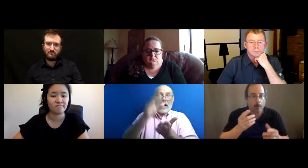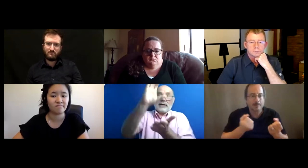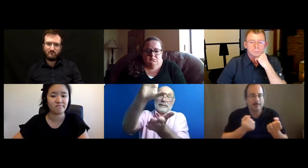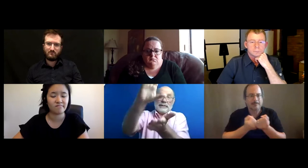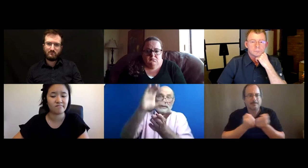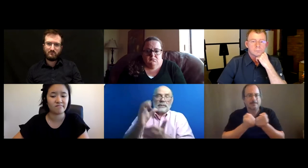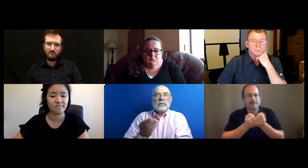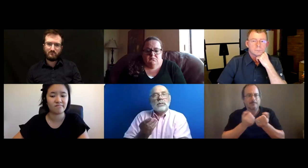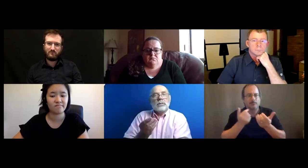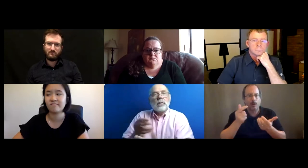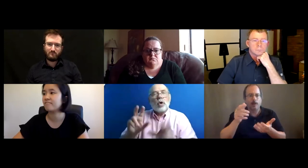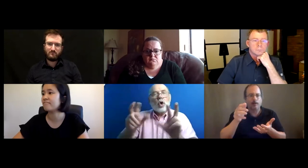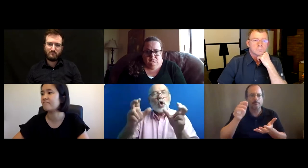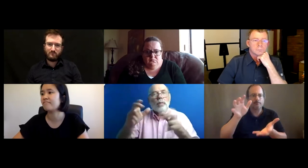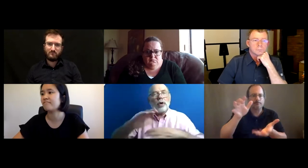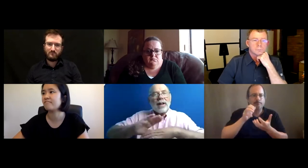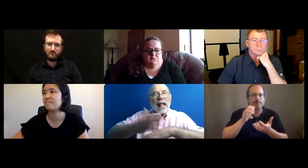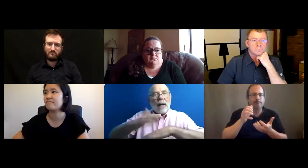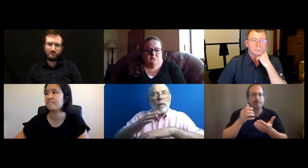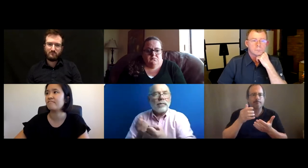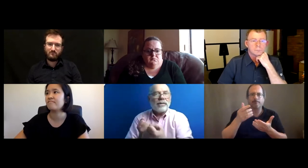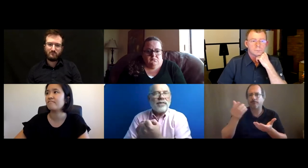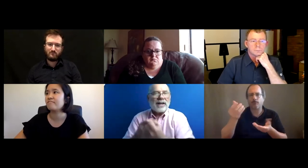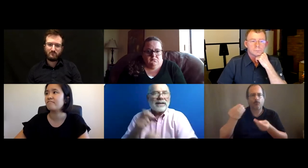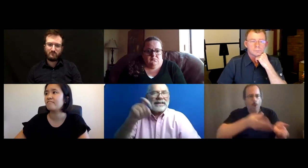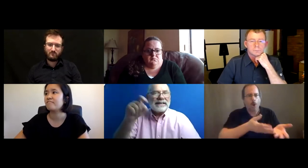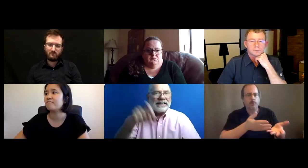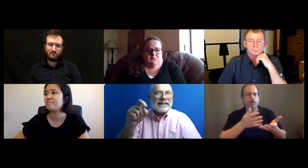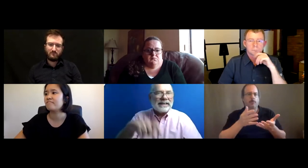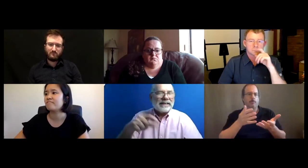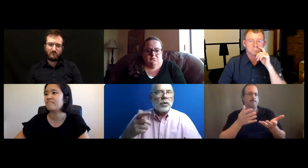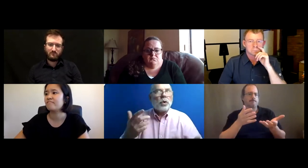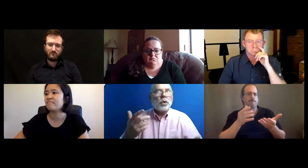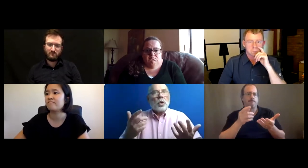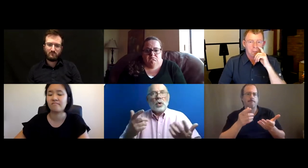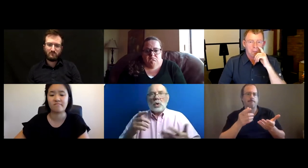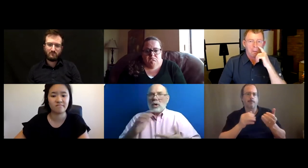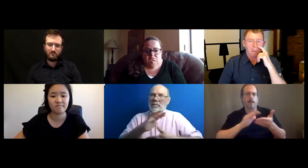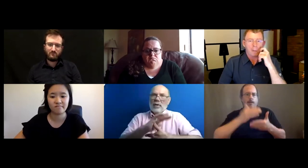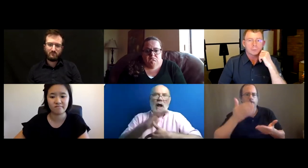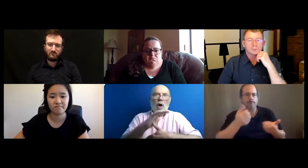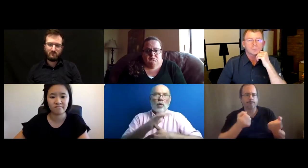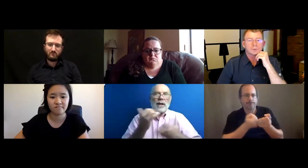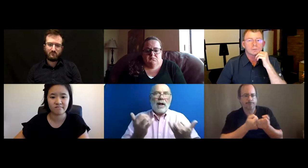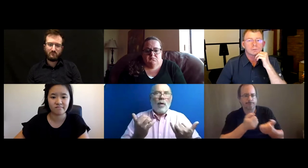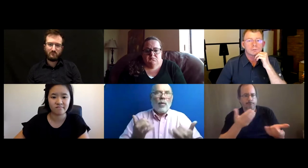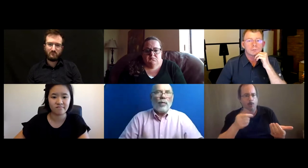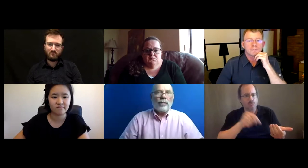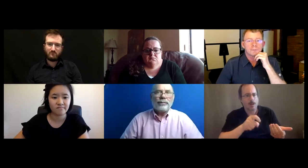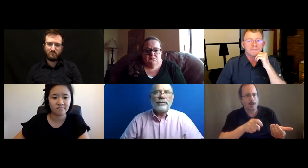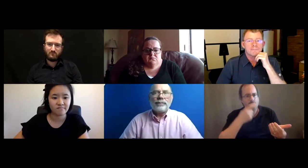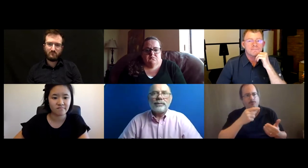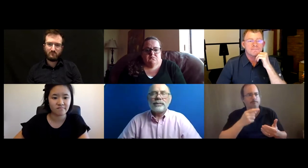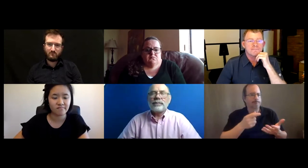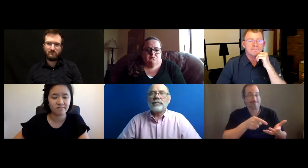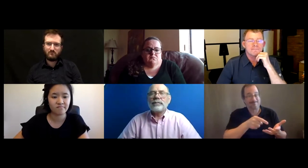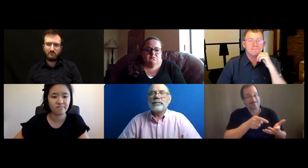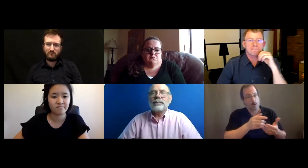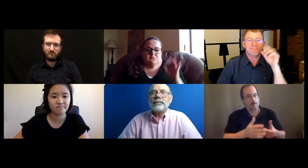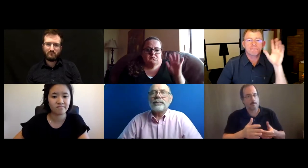inaccessible. The visibility is very small. They need to receive funding to purchase the technology such as computers